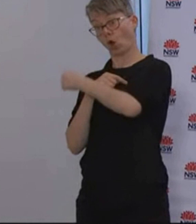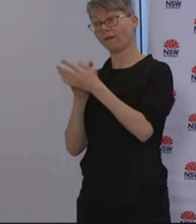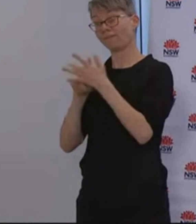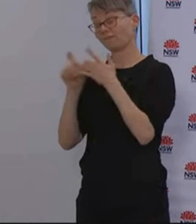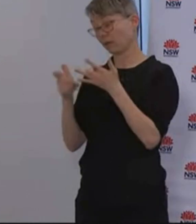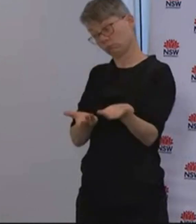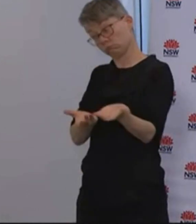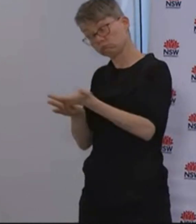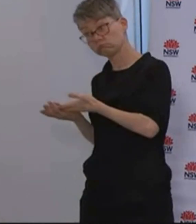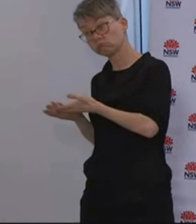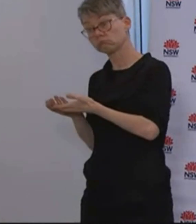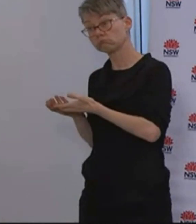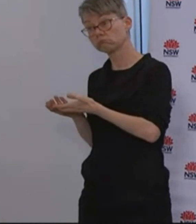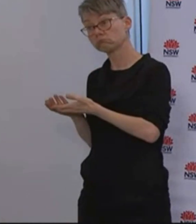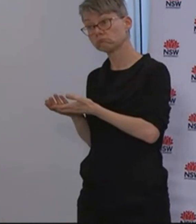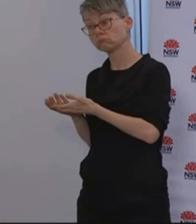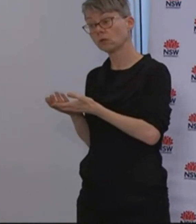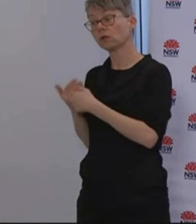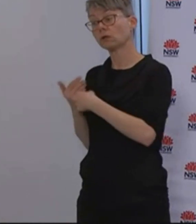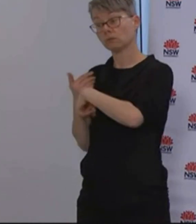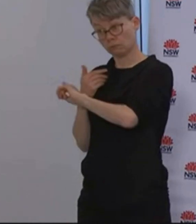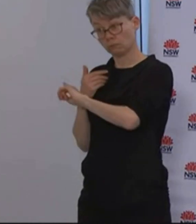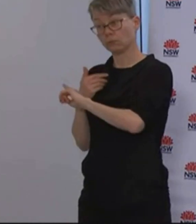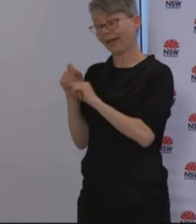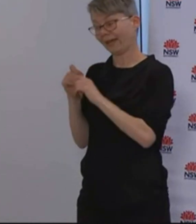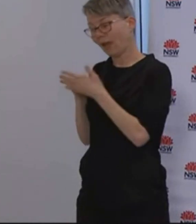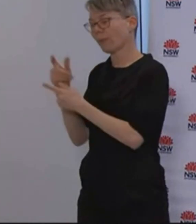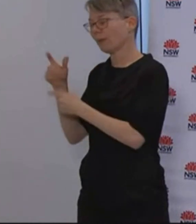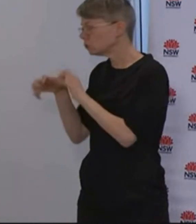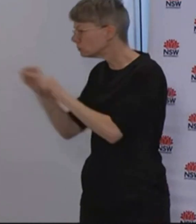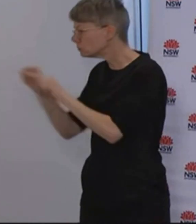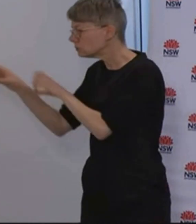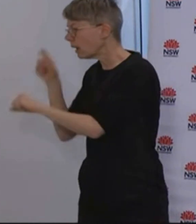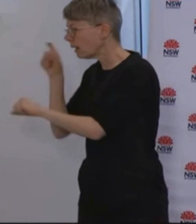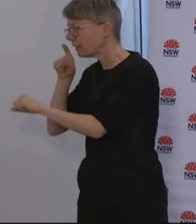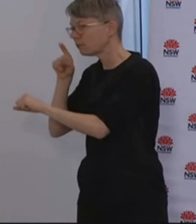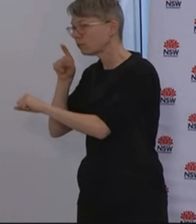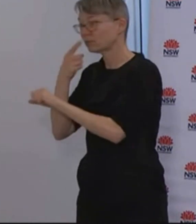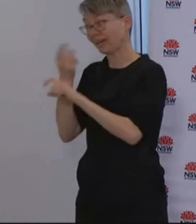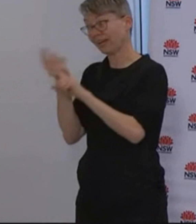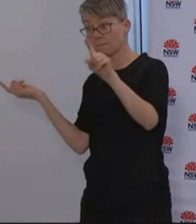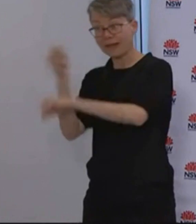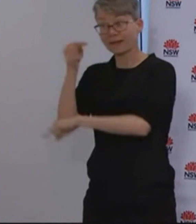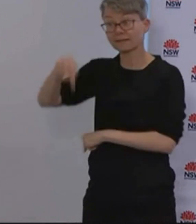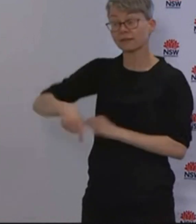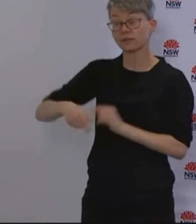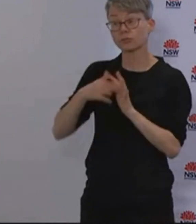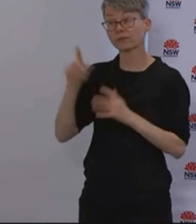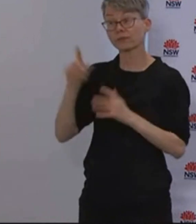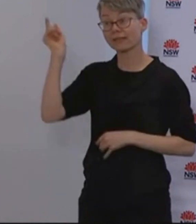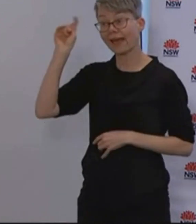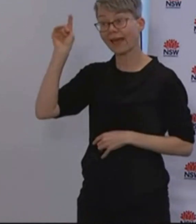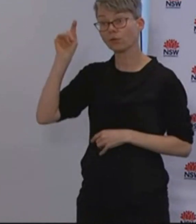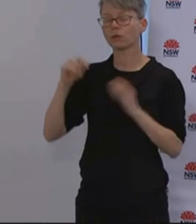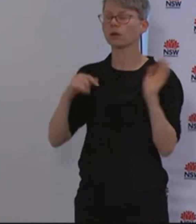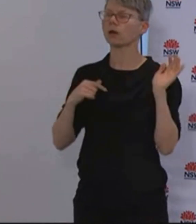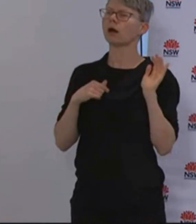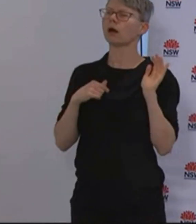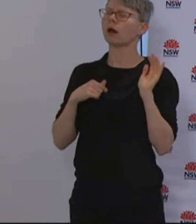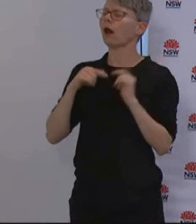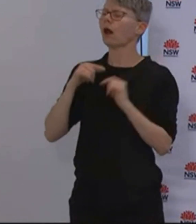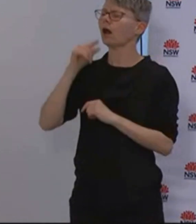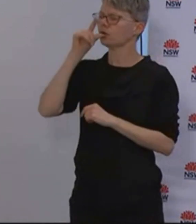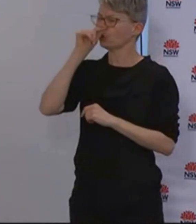we can do that effectively remotely, and so we've done over 300 case interviews for